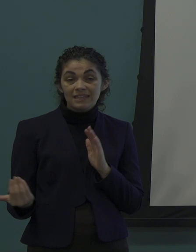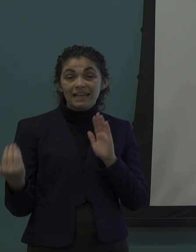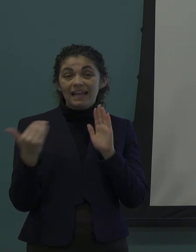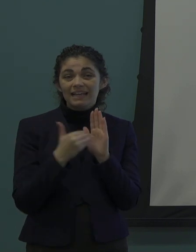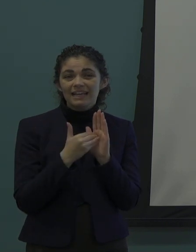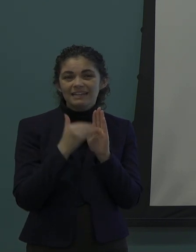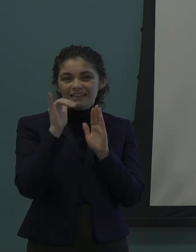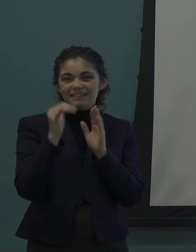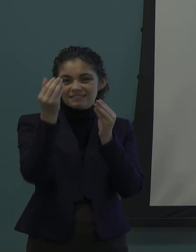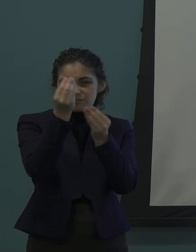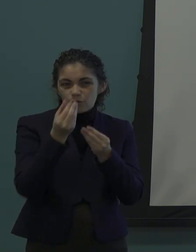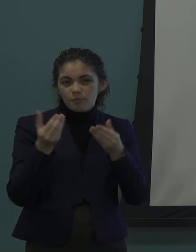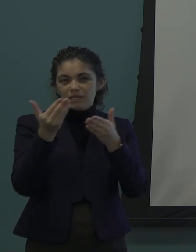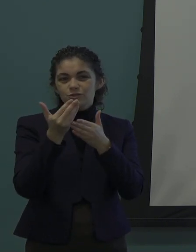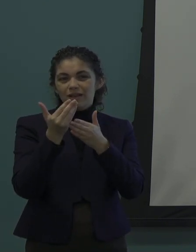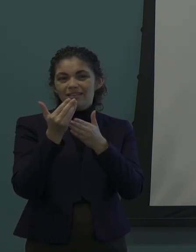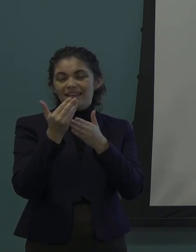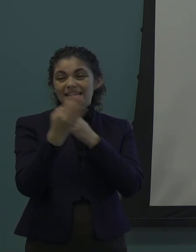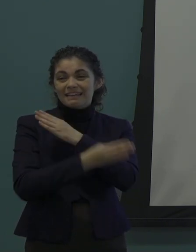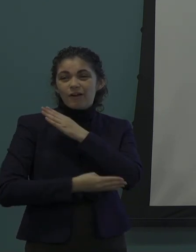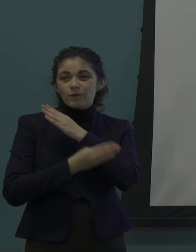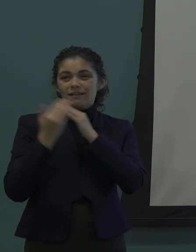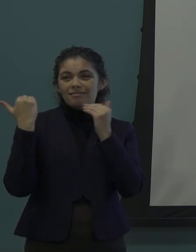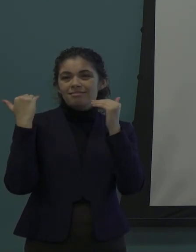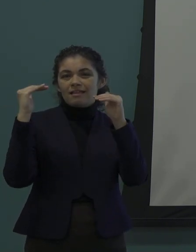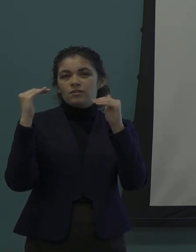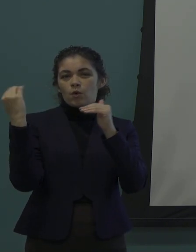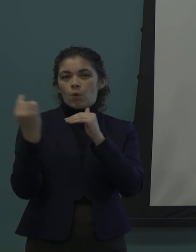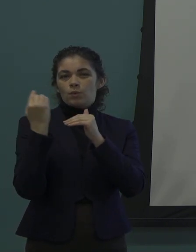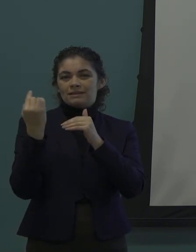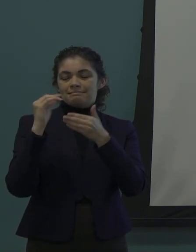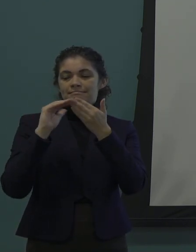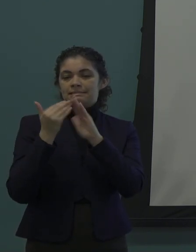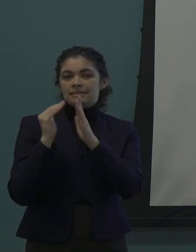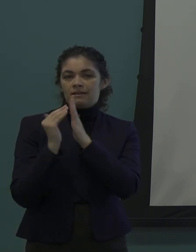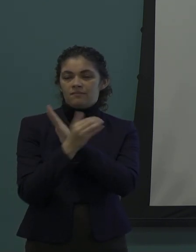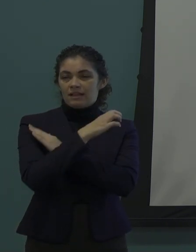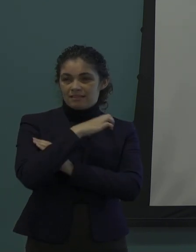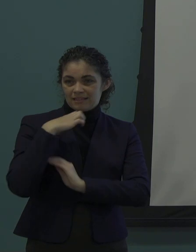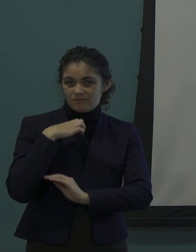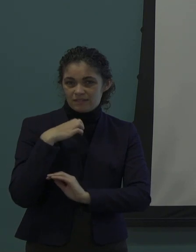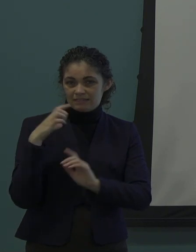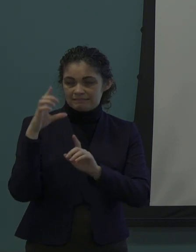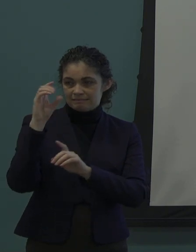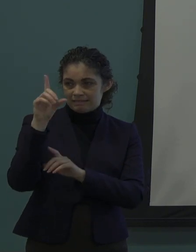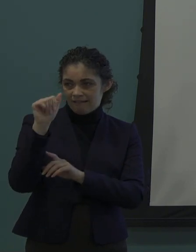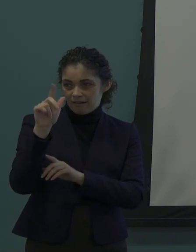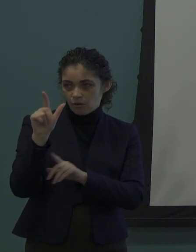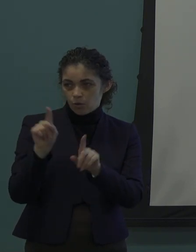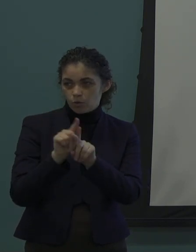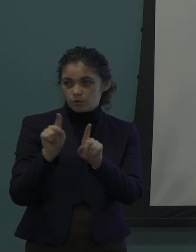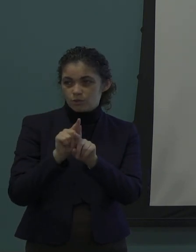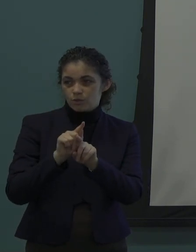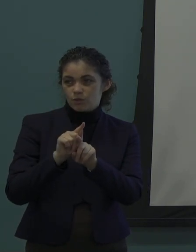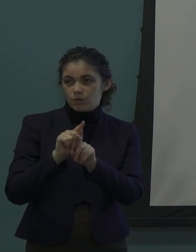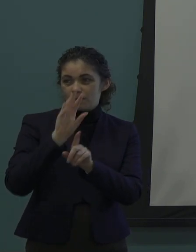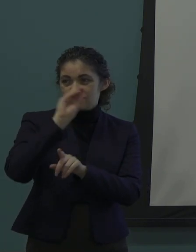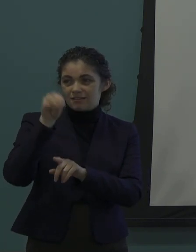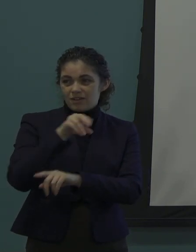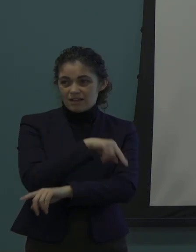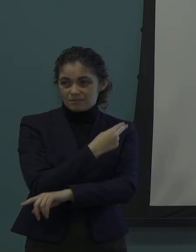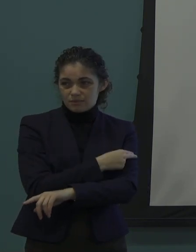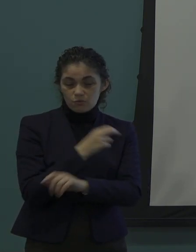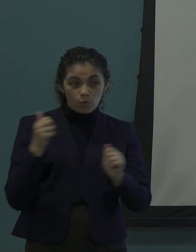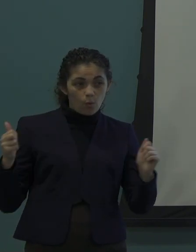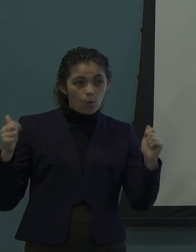is information at the county level and includes the city of Cleveland data as well. So the percent hospitalizations